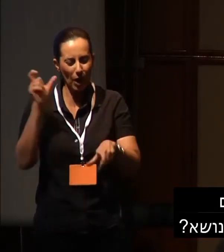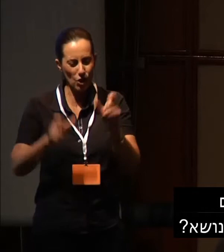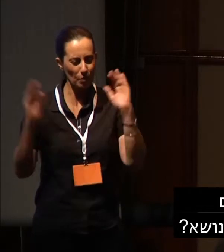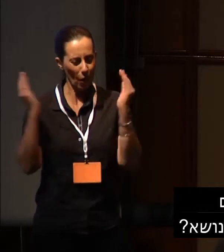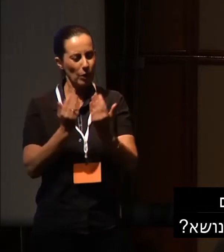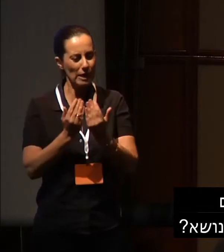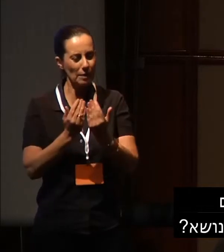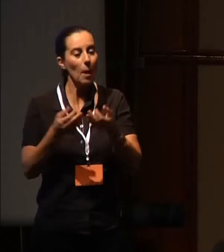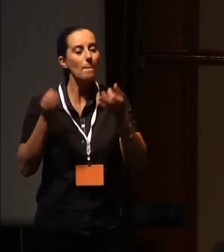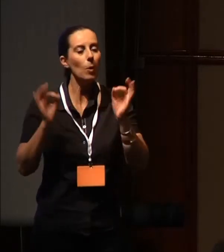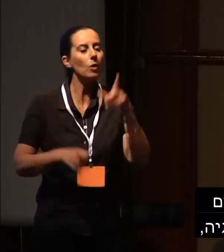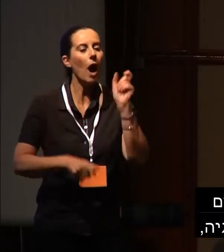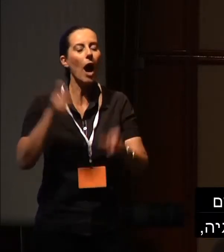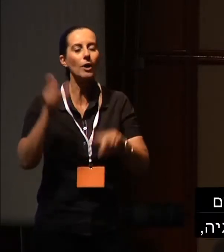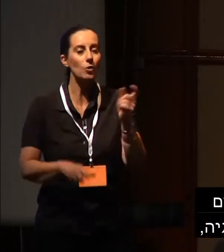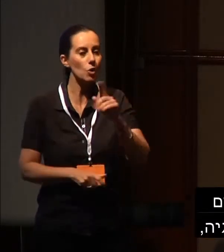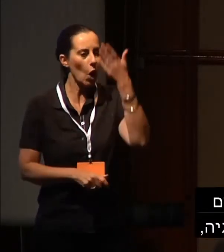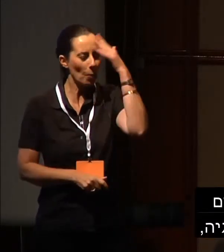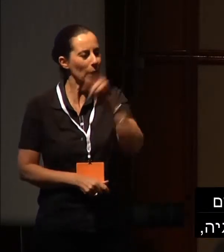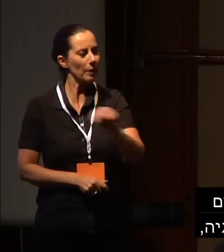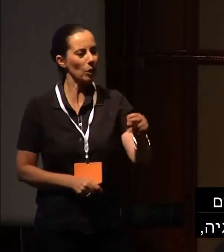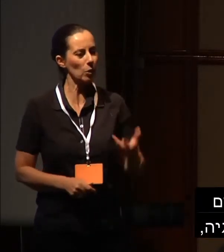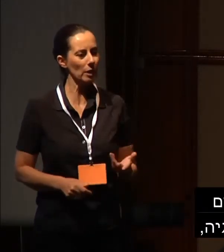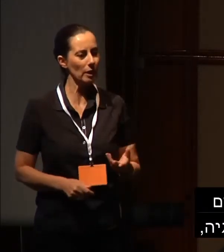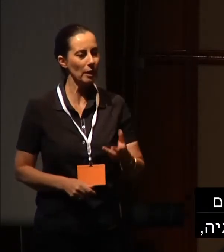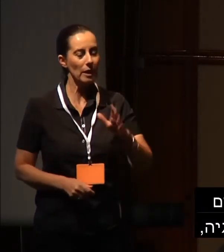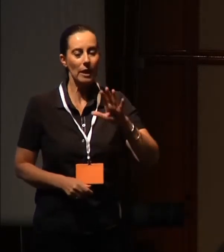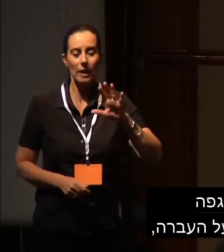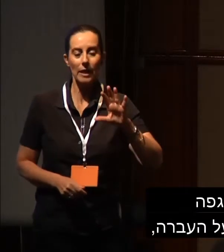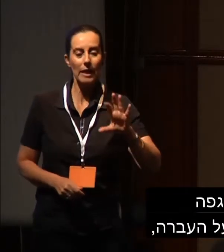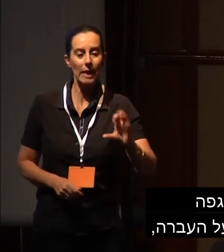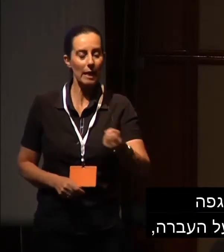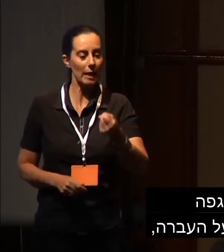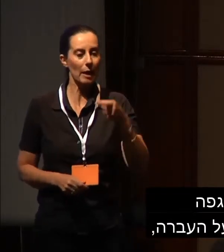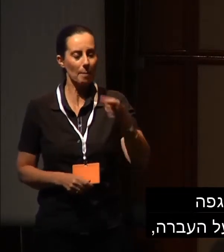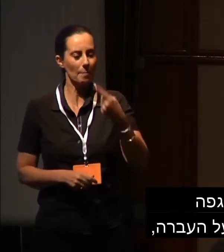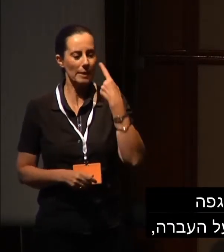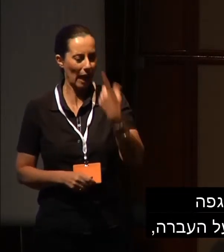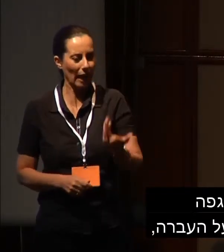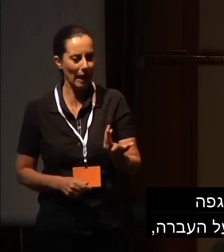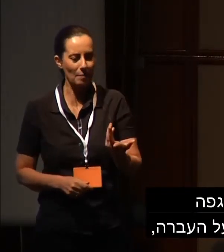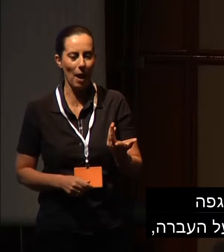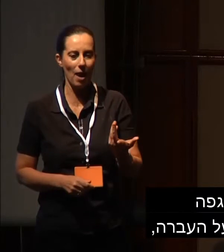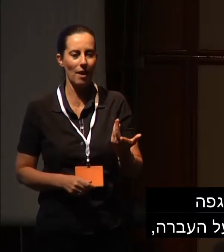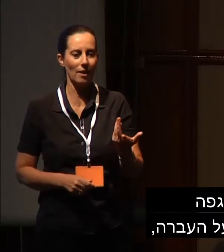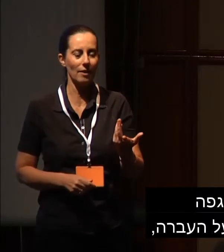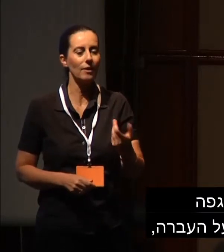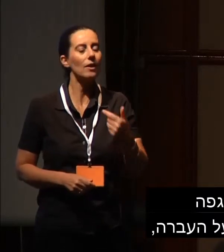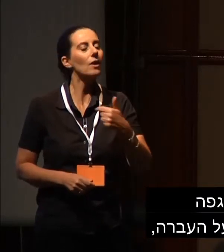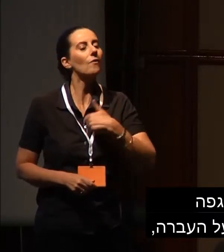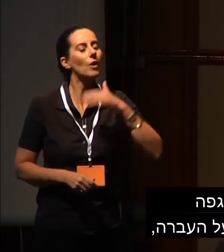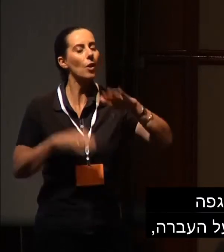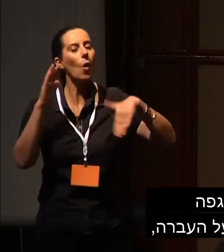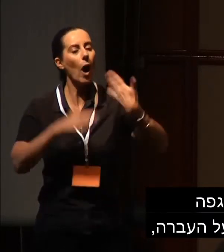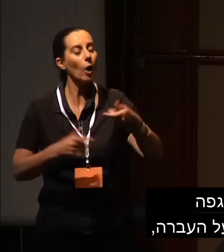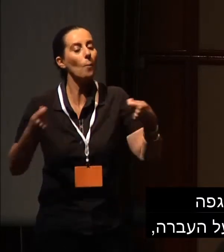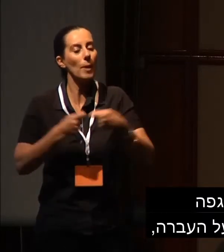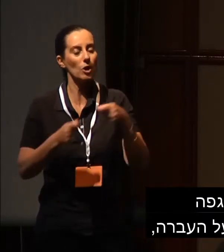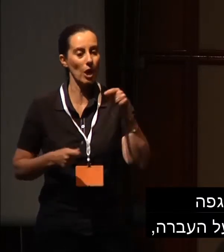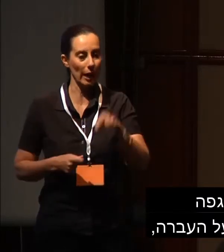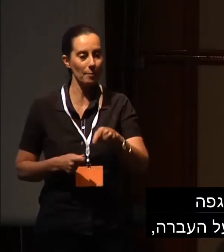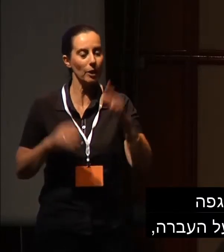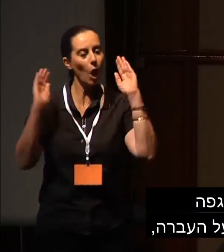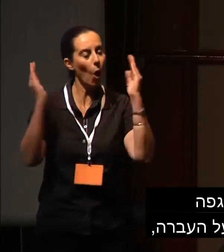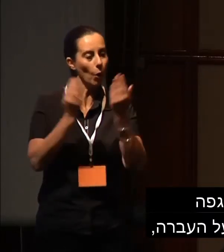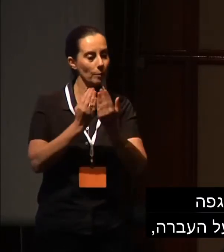very familiar with this? If we're looking at things such as epidemiology, calling autism an epidemic, and also like promoting research into